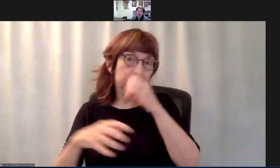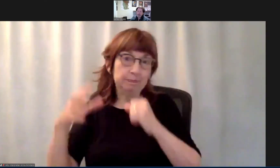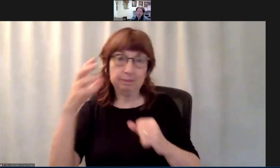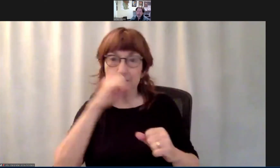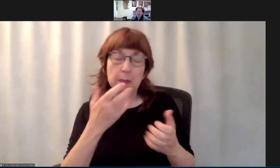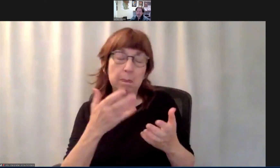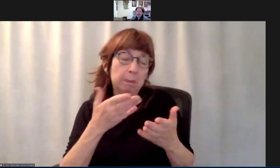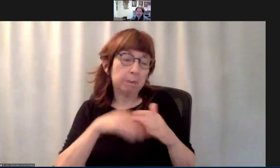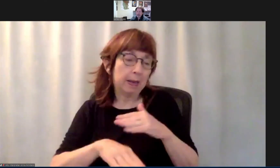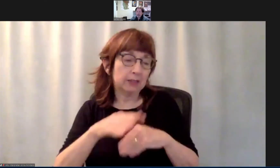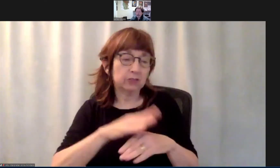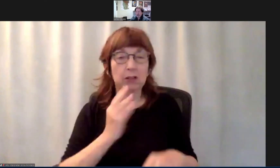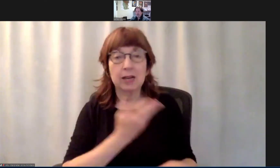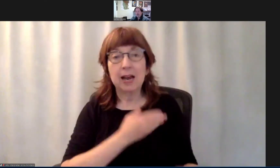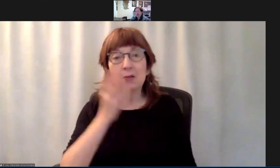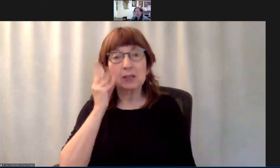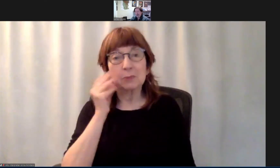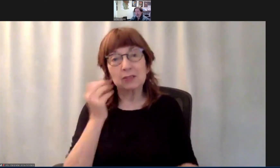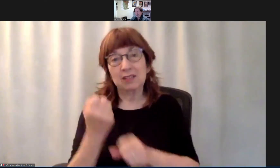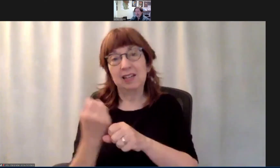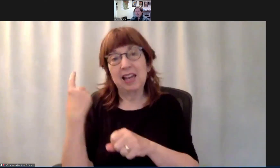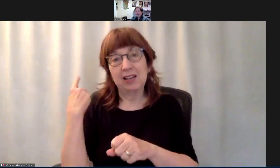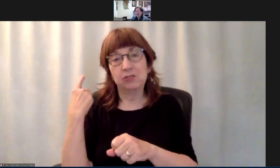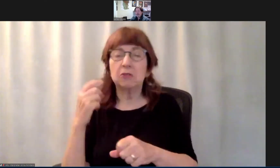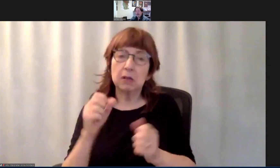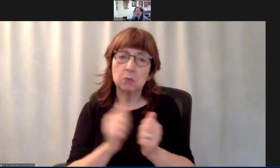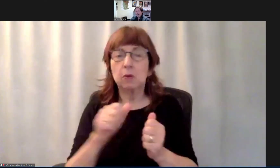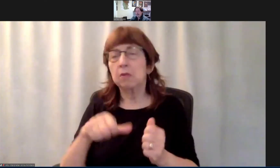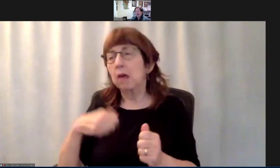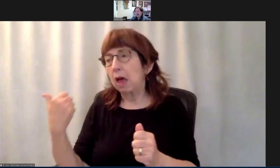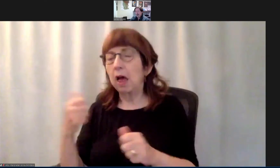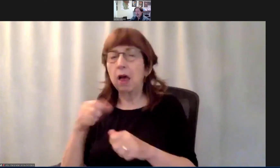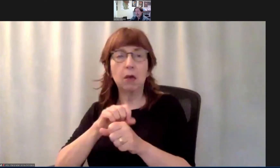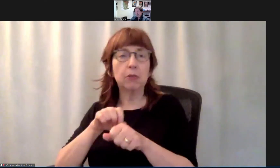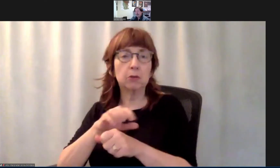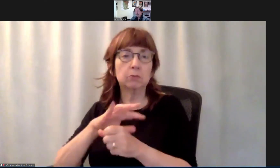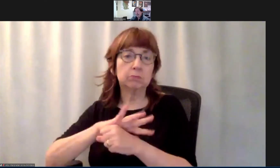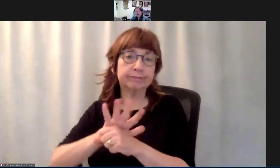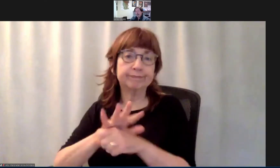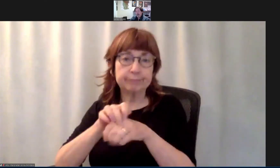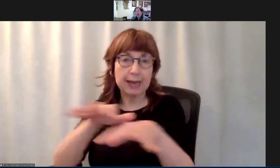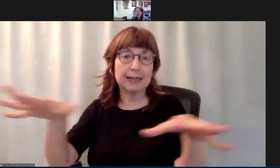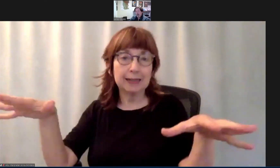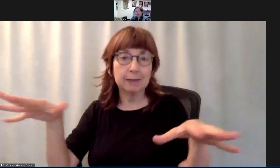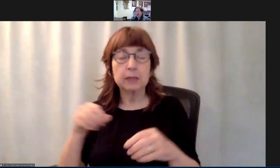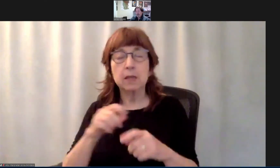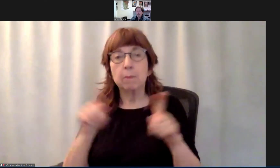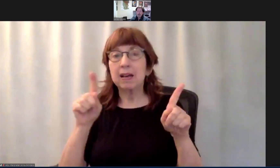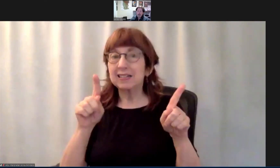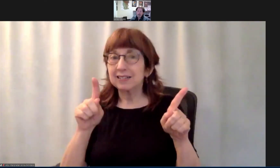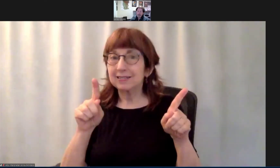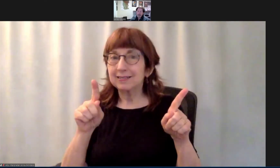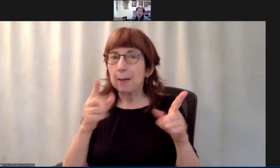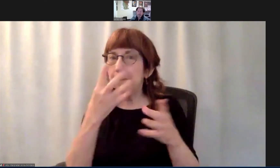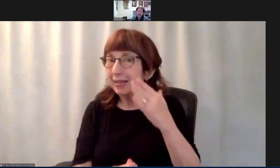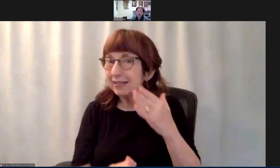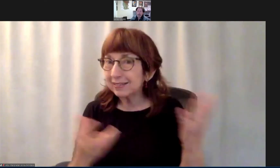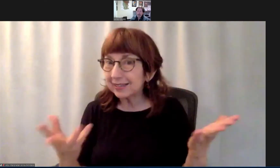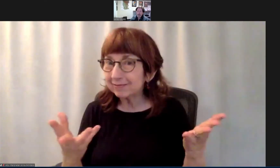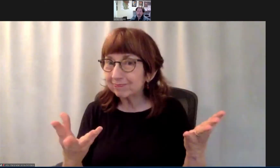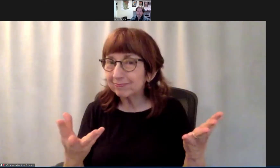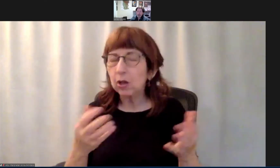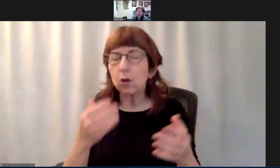our experience was last year and with other pandemics. But there's a big hole because we don't know what's going to